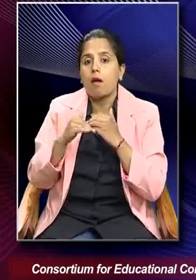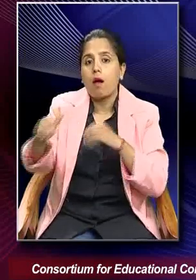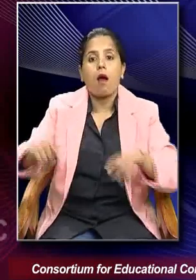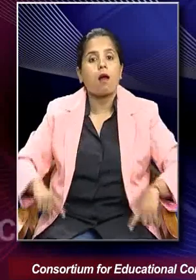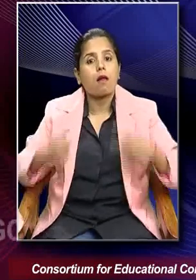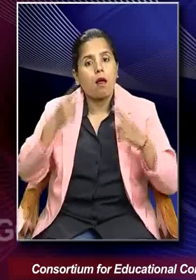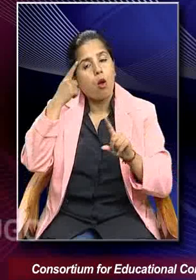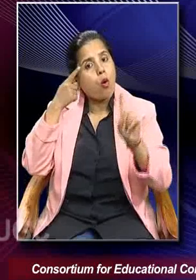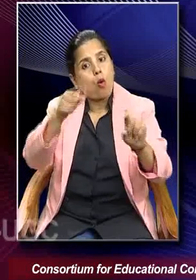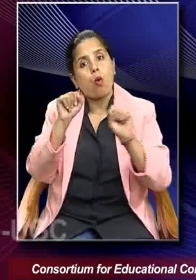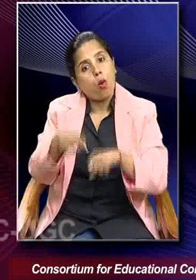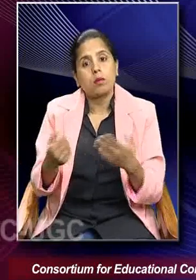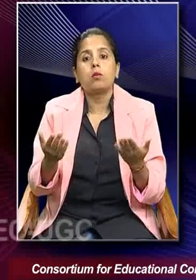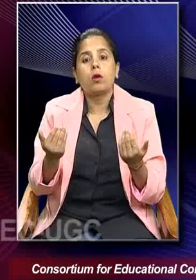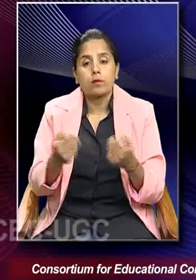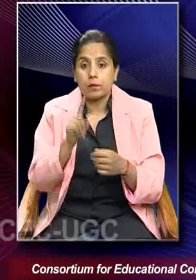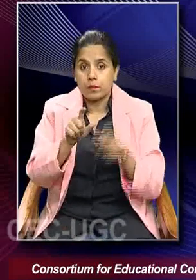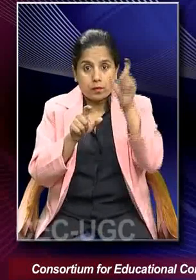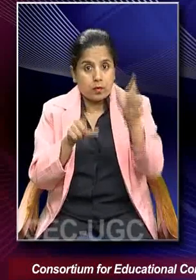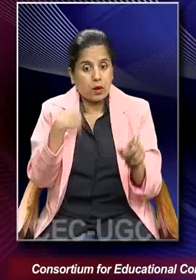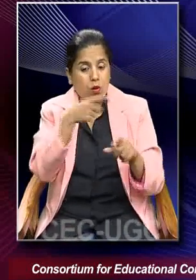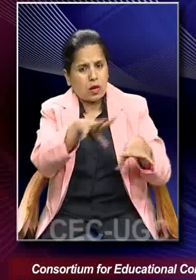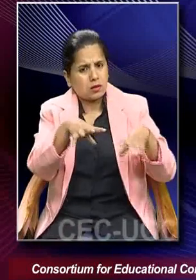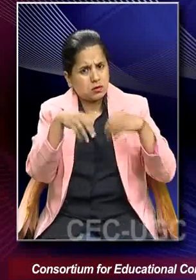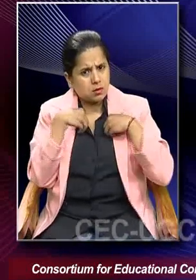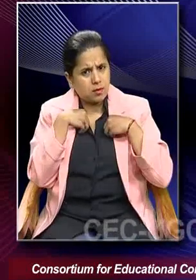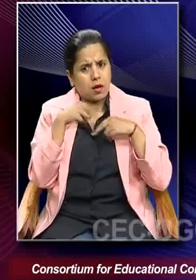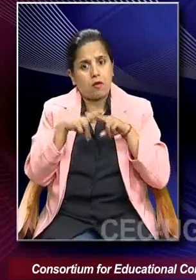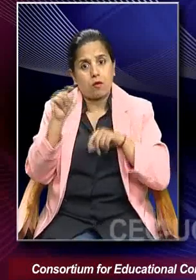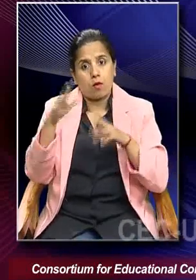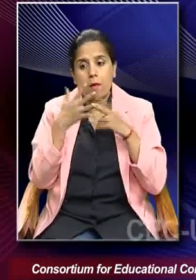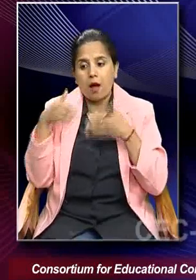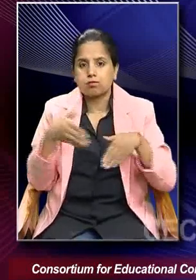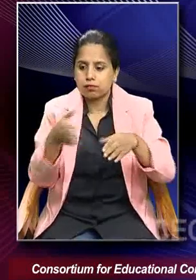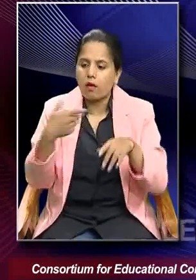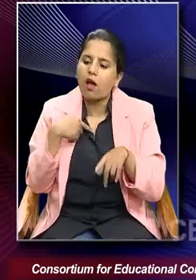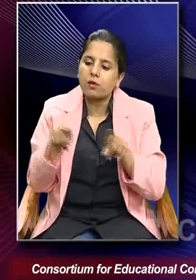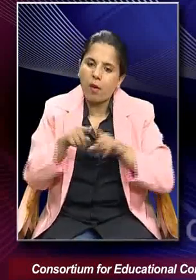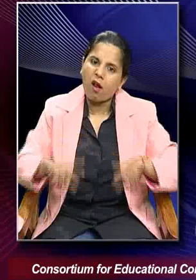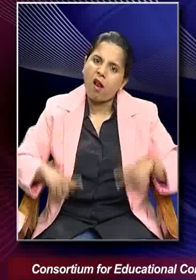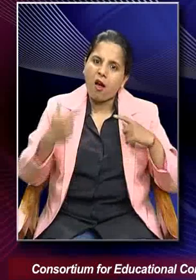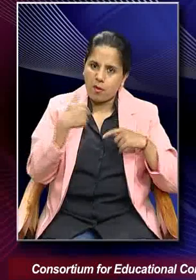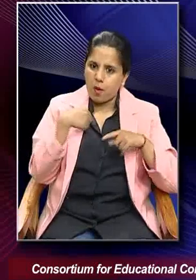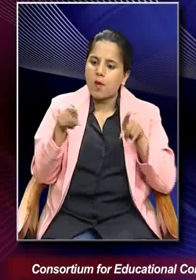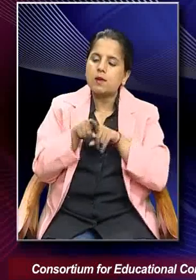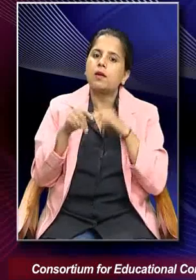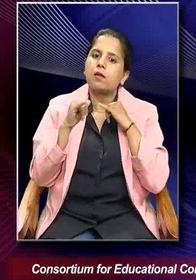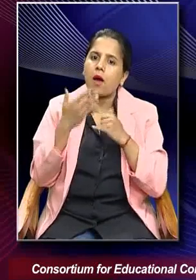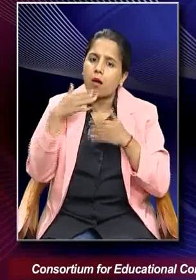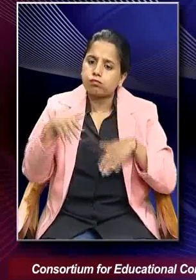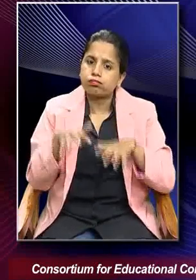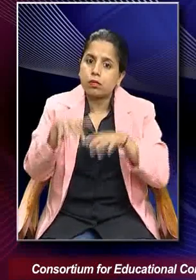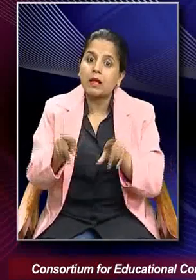a purpose. An individual who adopts the nature of a flow like a river and floats with